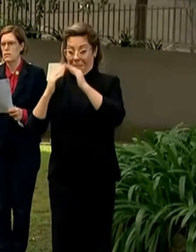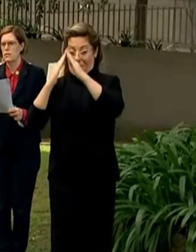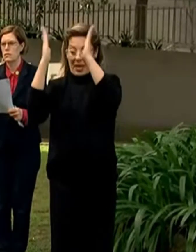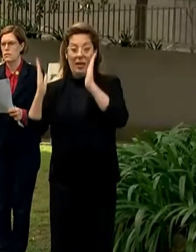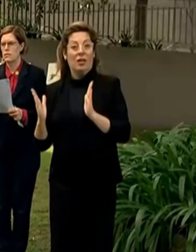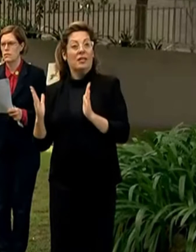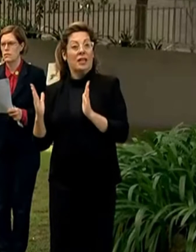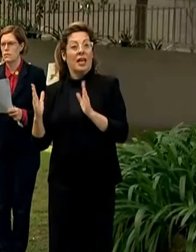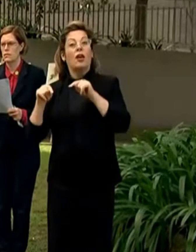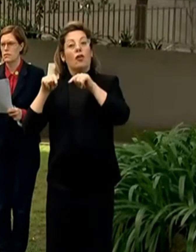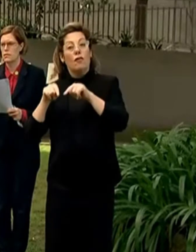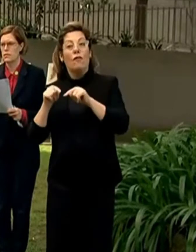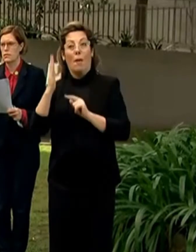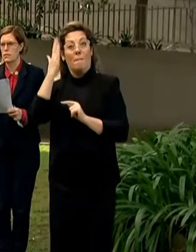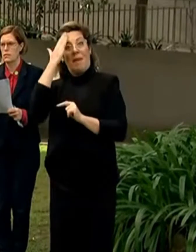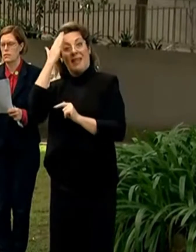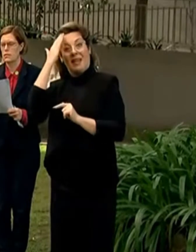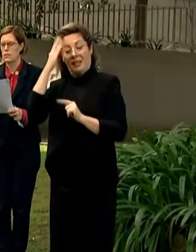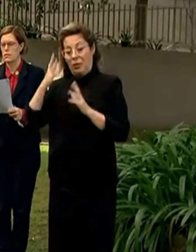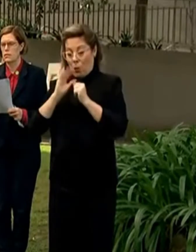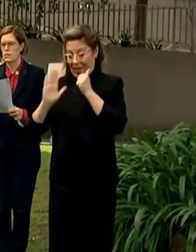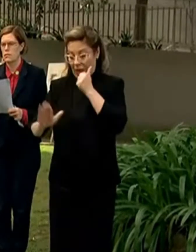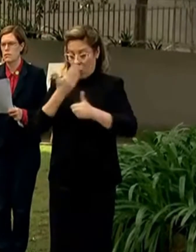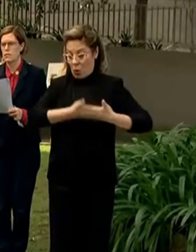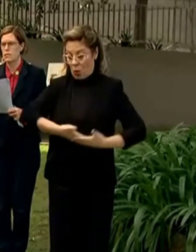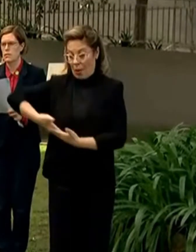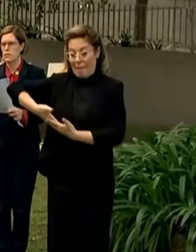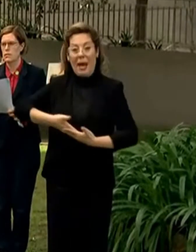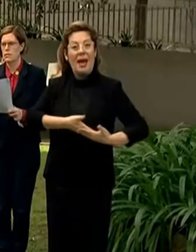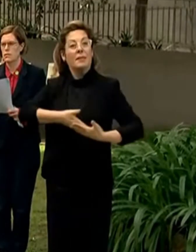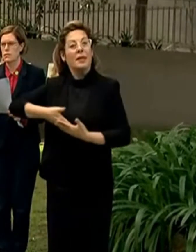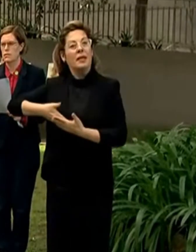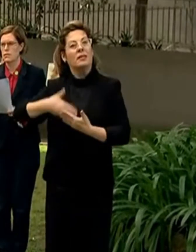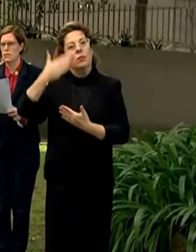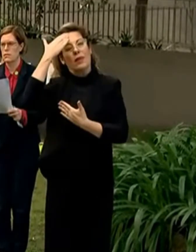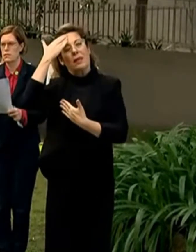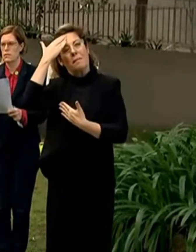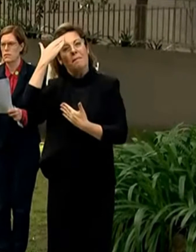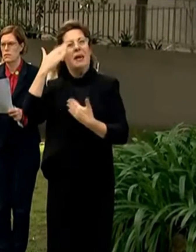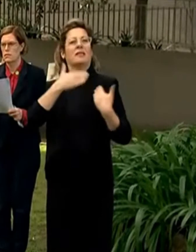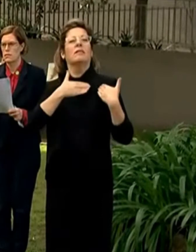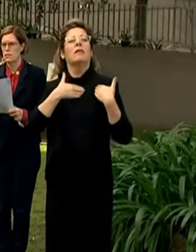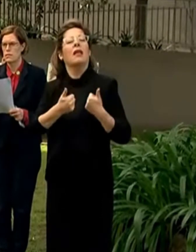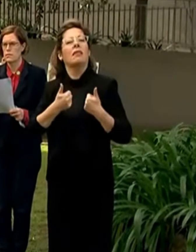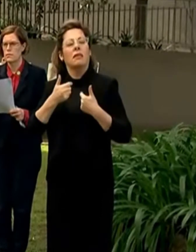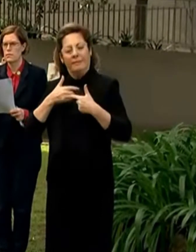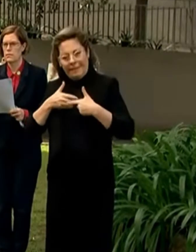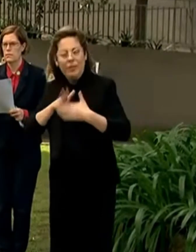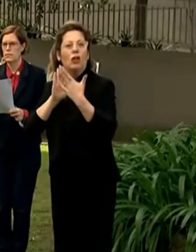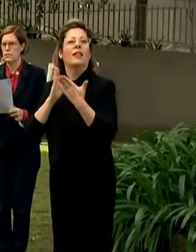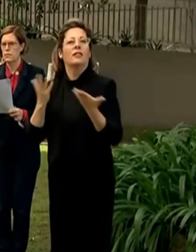who are experiencing perinatal mental health issues. And we know how common that is, and especially in acute cases. And to think that they'll be